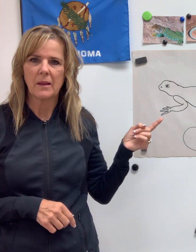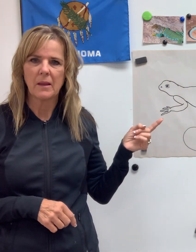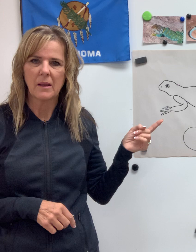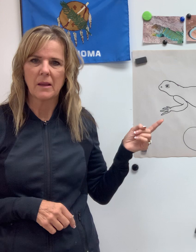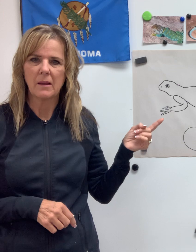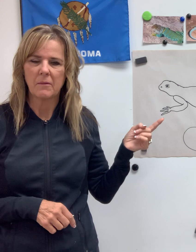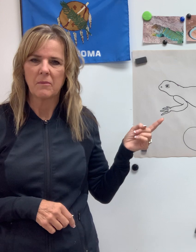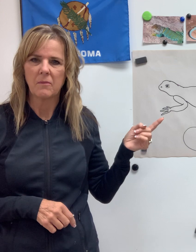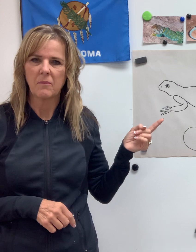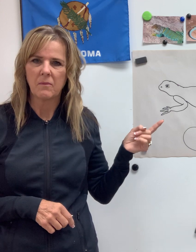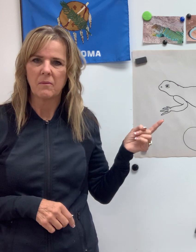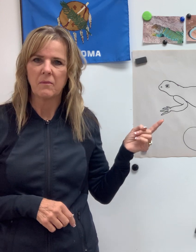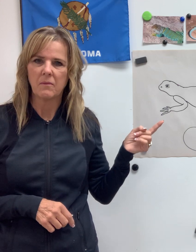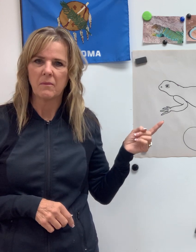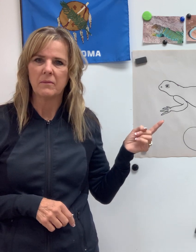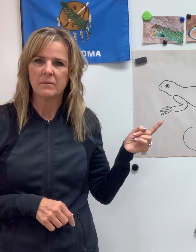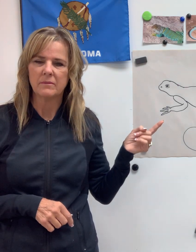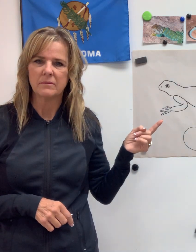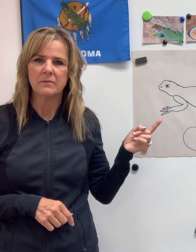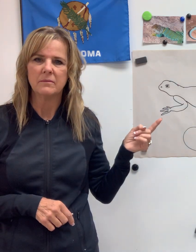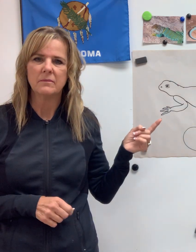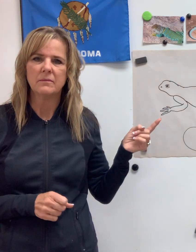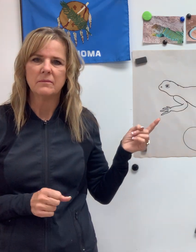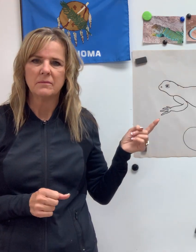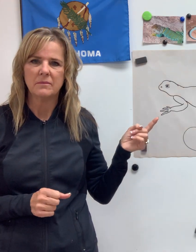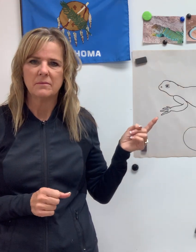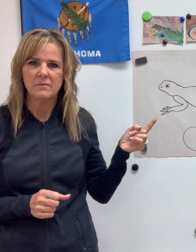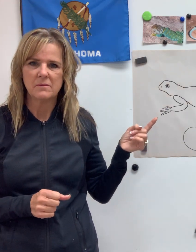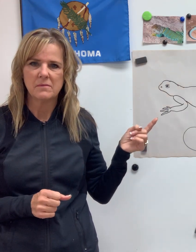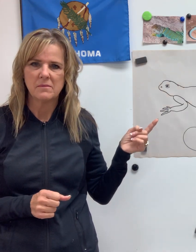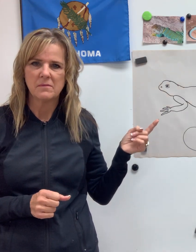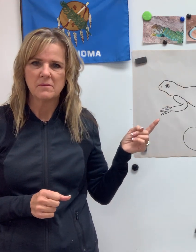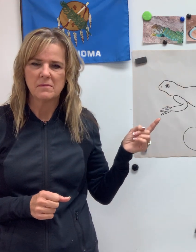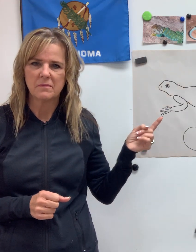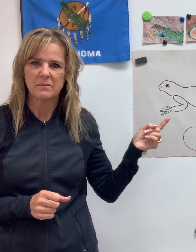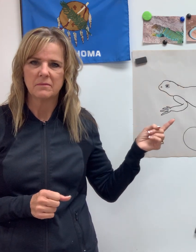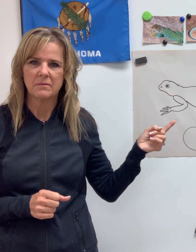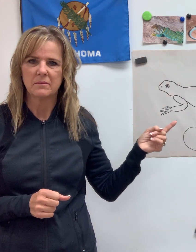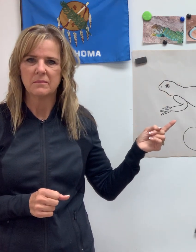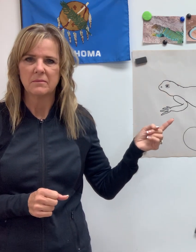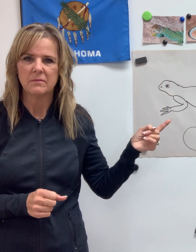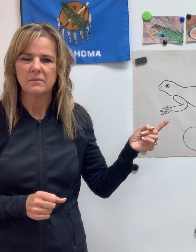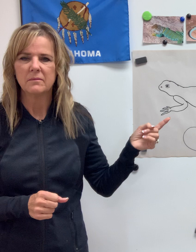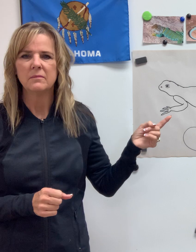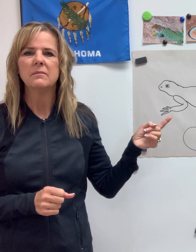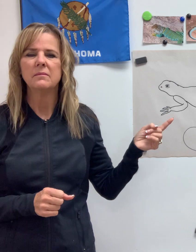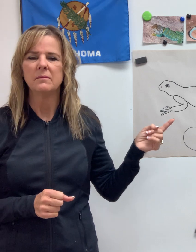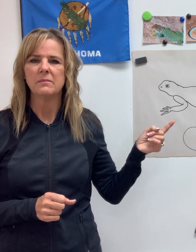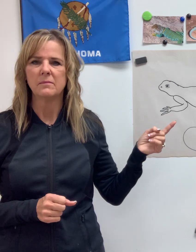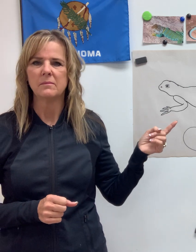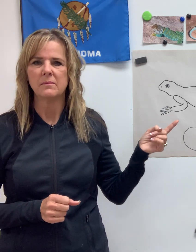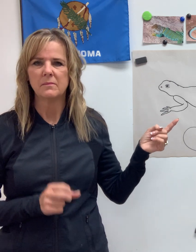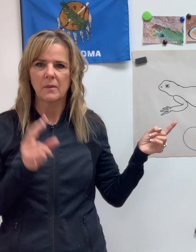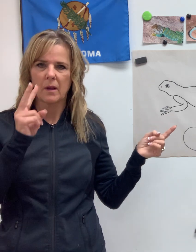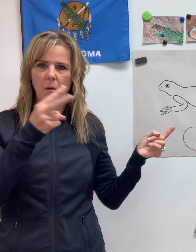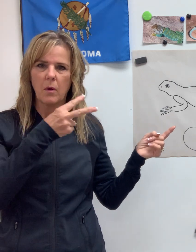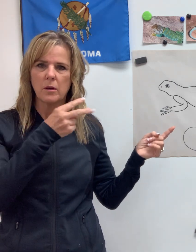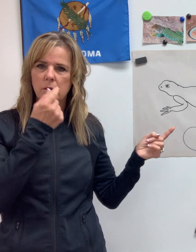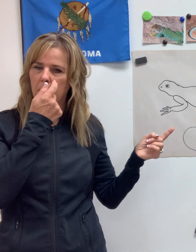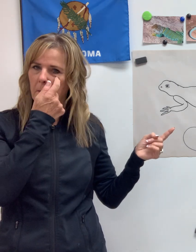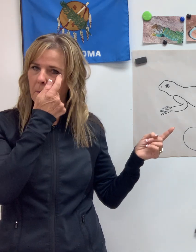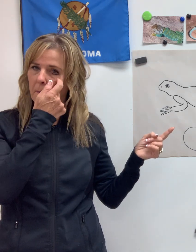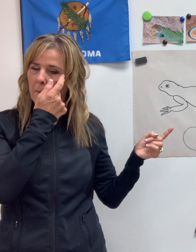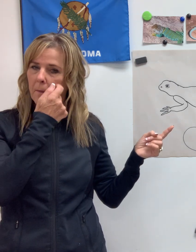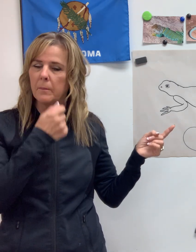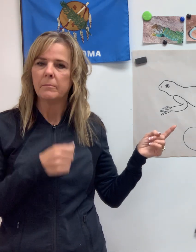bit wherever his leg is touching this sort of weird shape right here, I'm going to go ahead and double it. What I've got, and